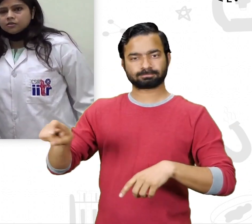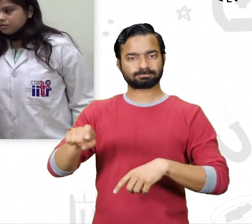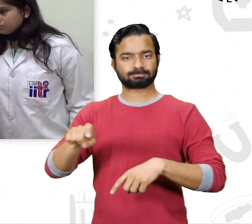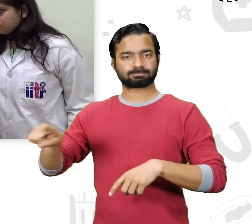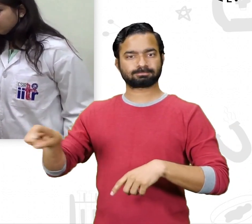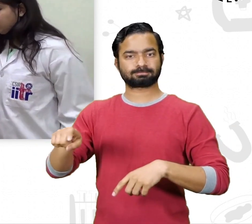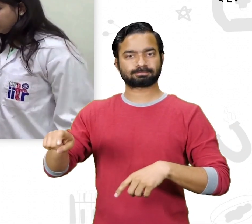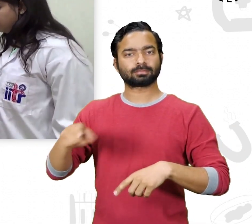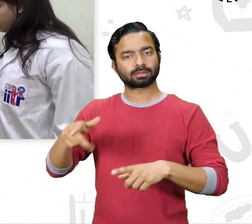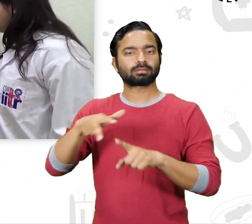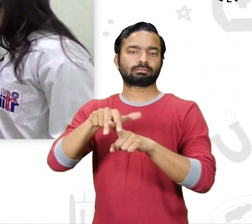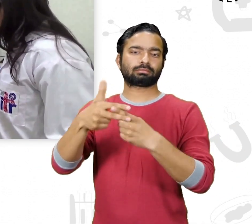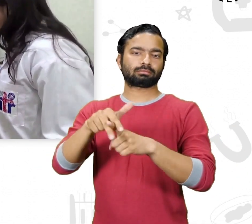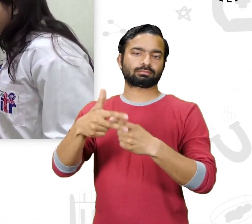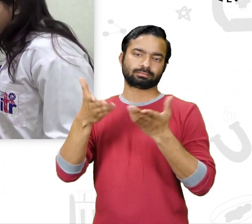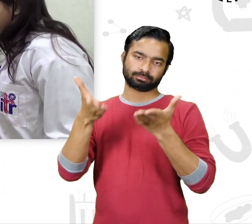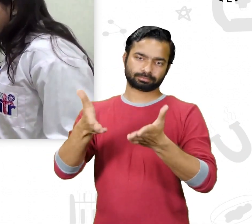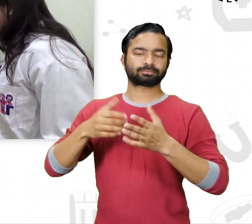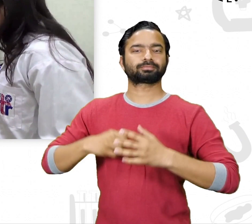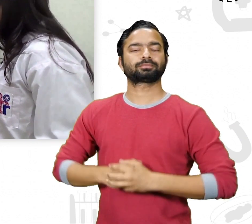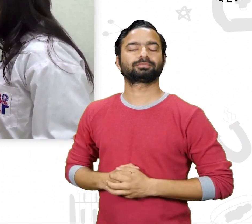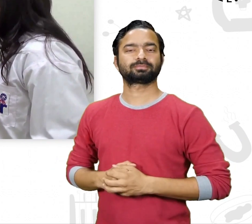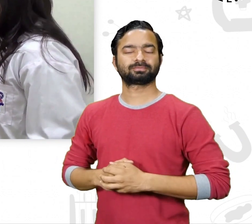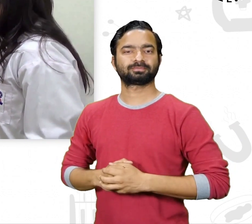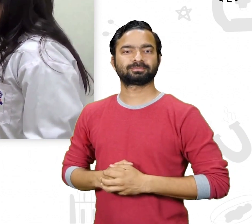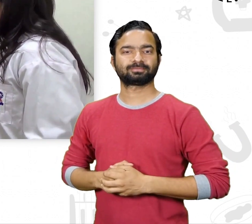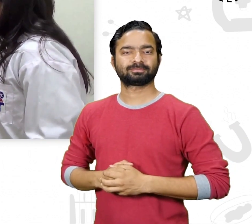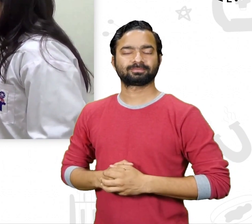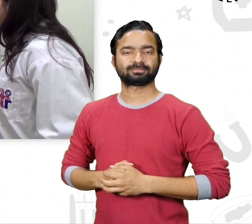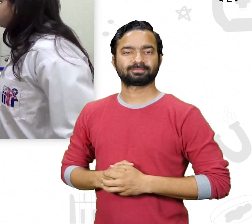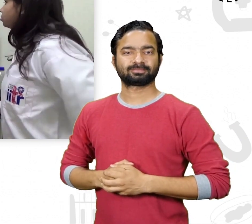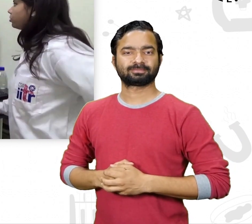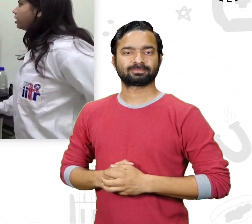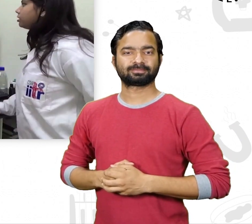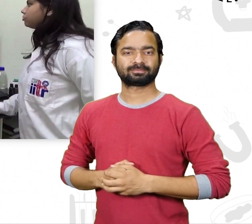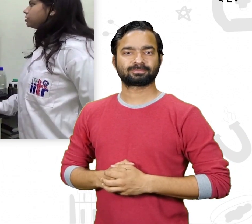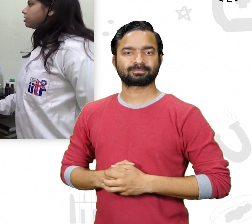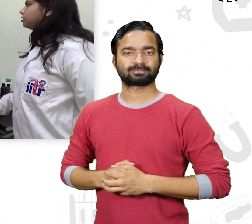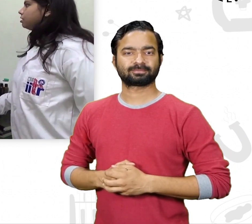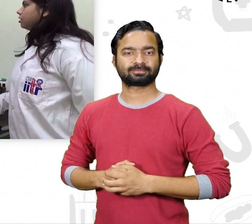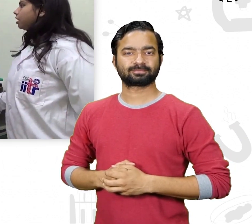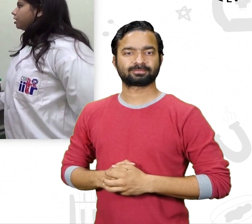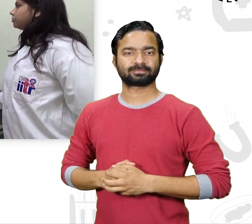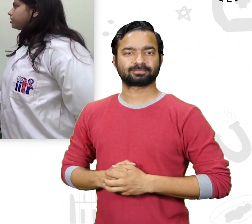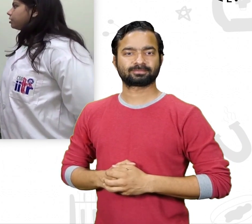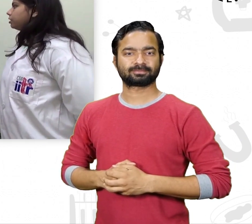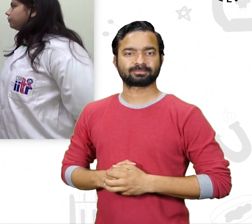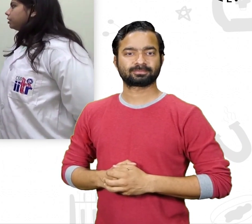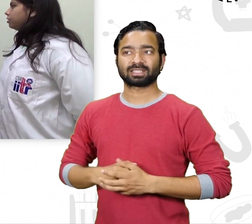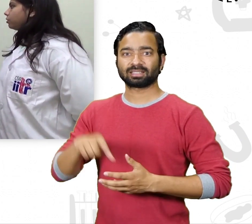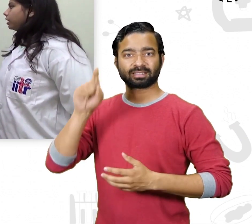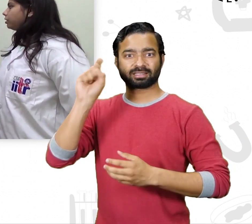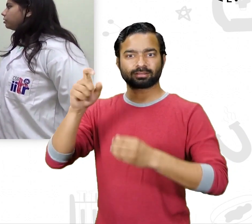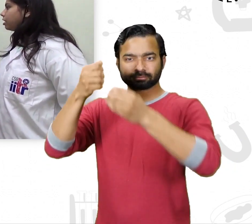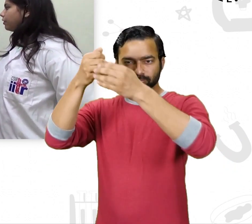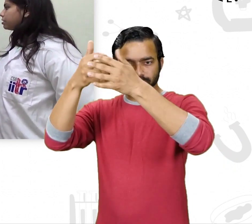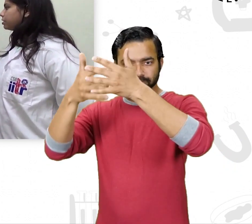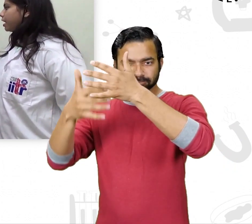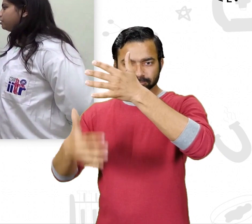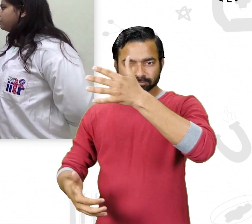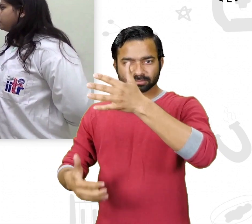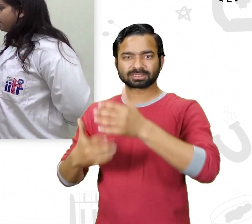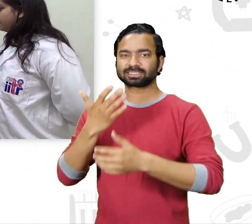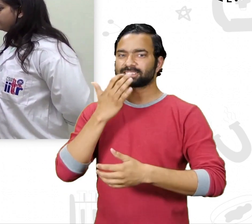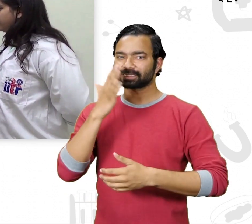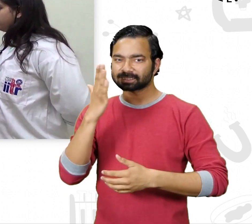20x location, and using this locate switches, generally we locate our